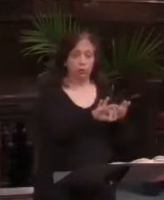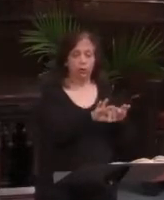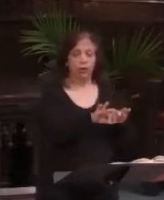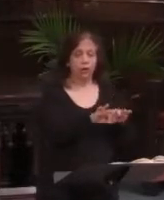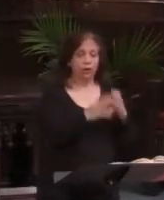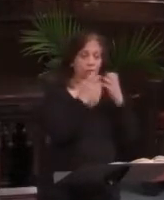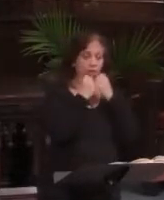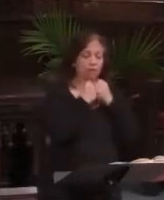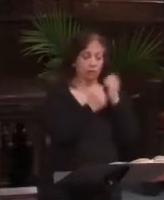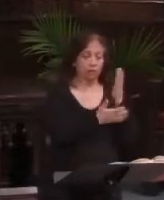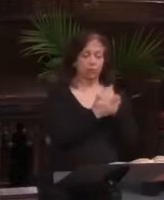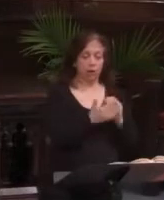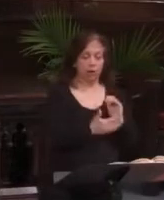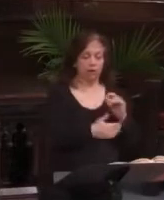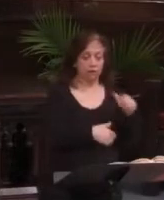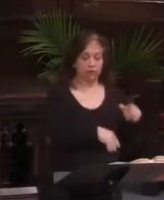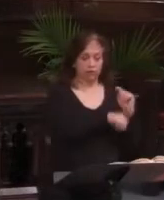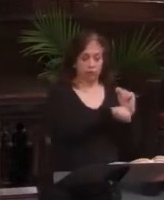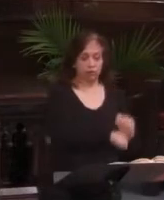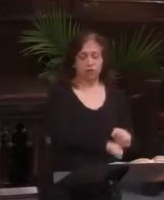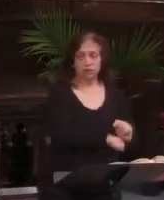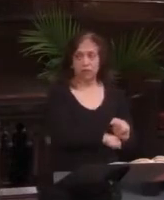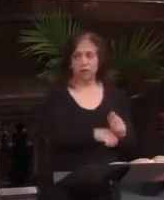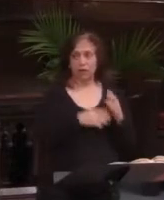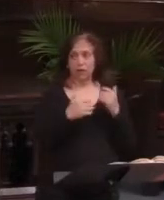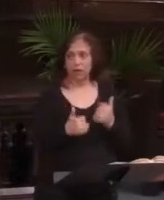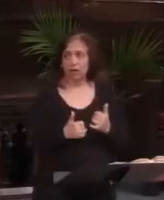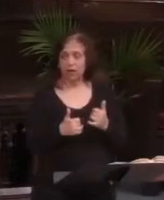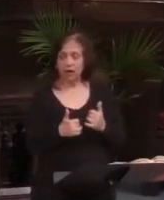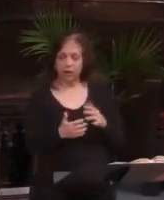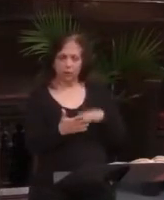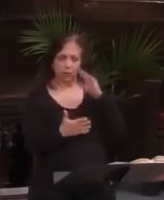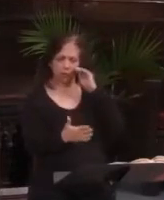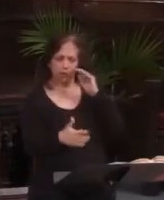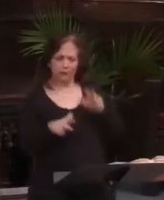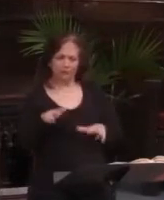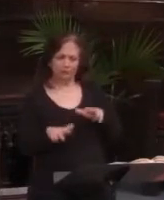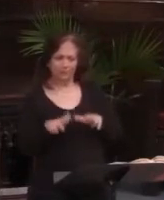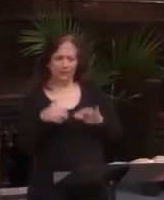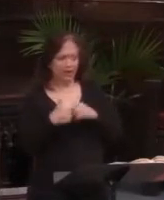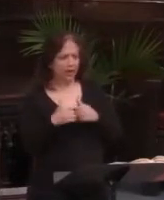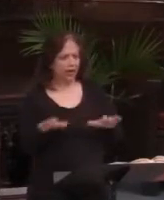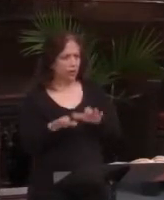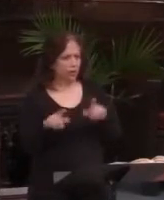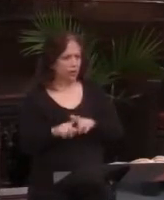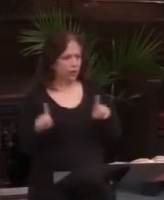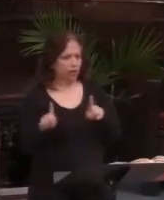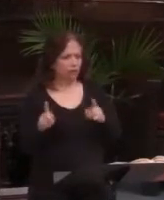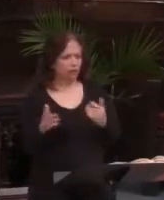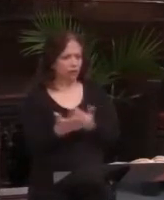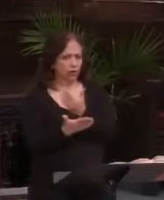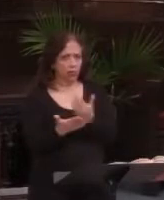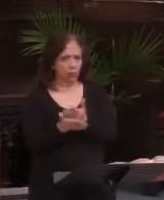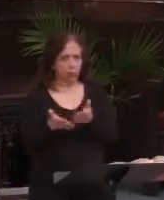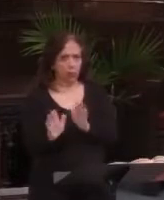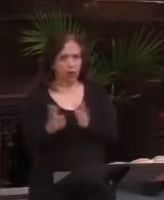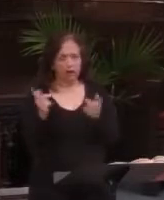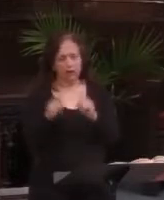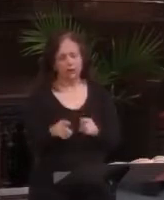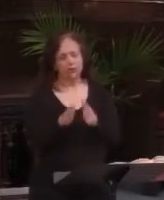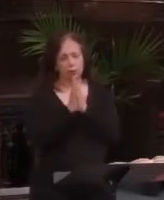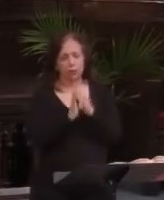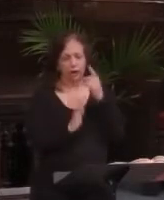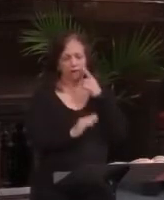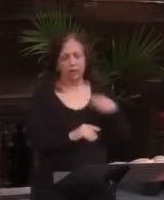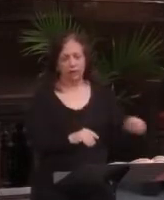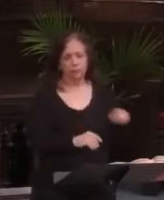this tradition. And now, like us, they're learning how to do this in a brand new way. So please keep them in your thoughts and